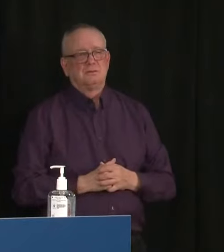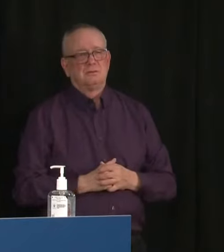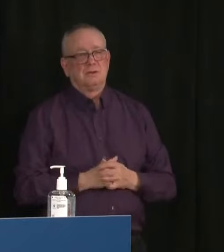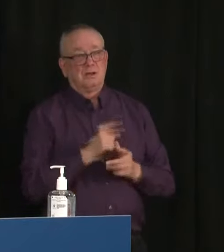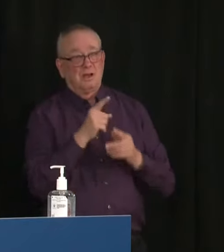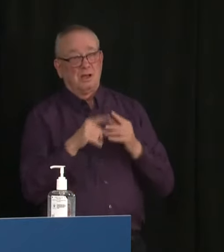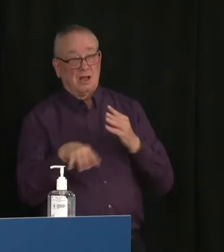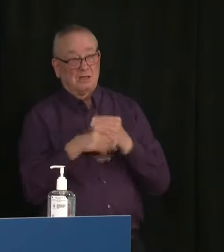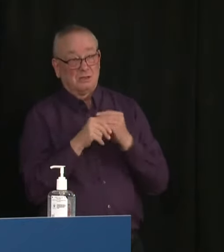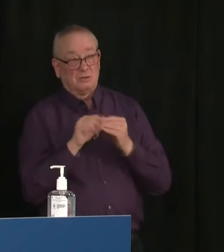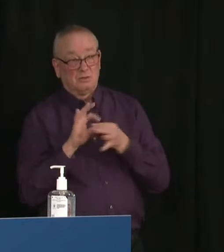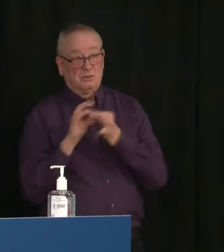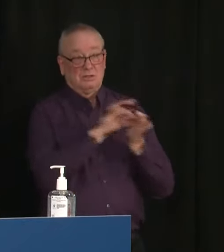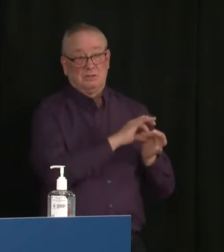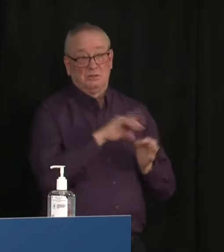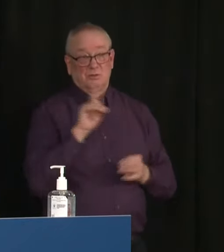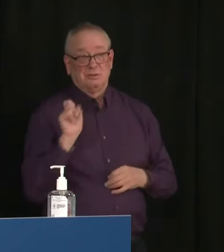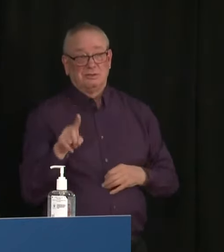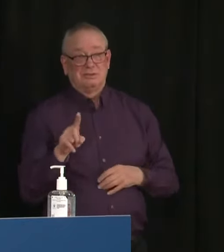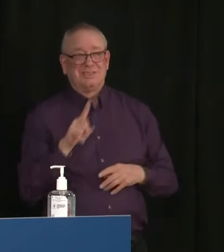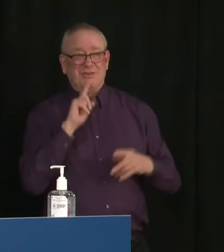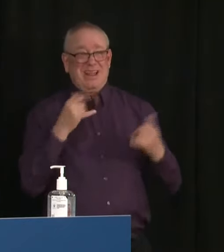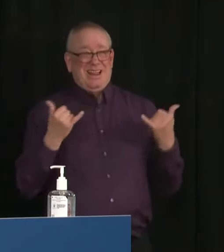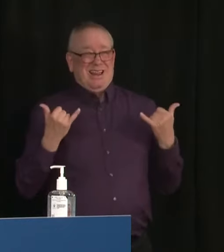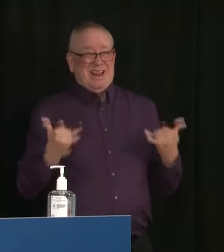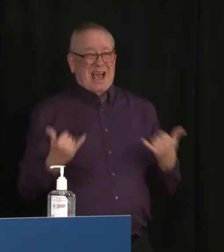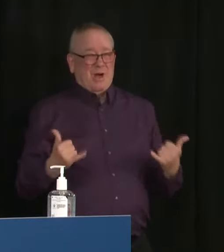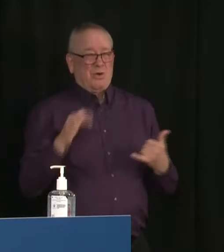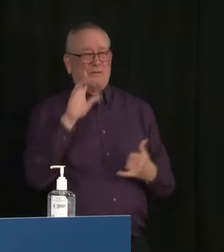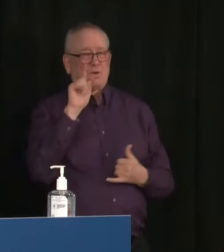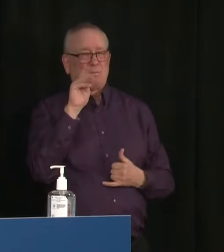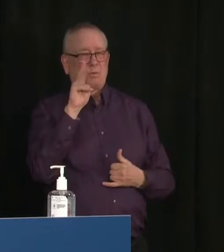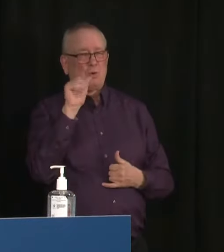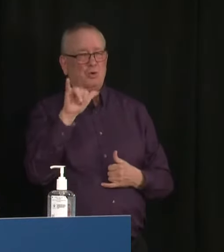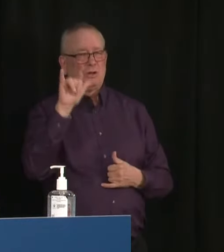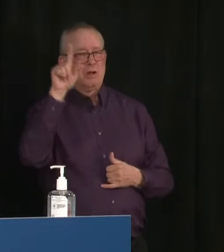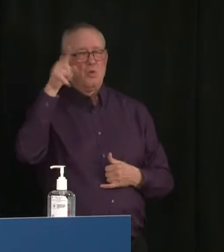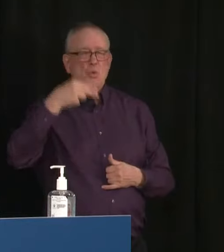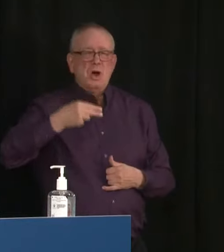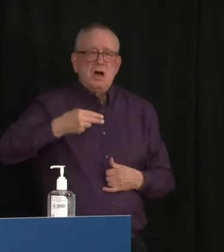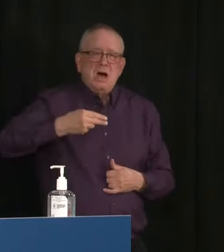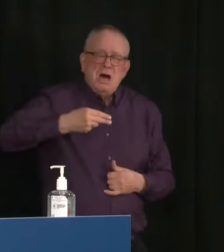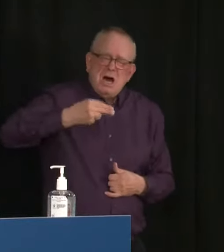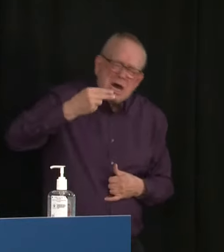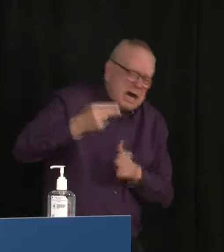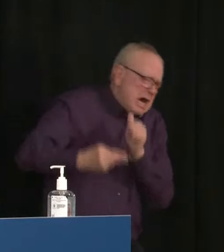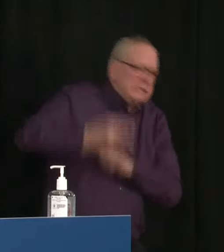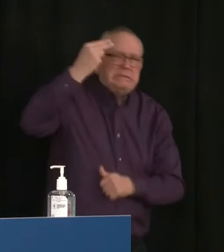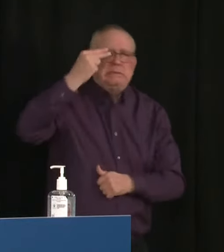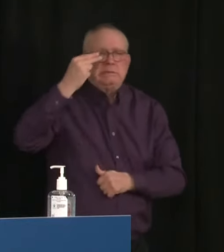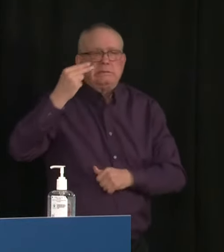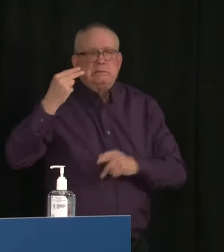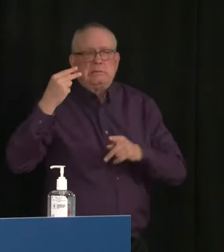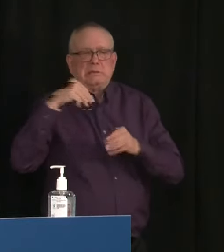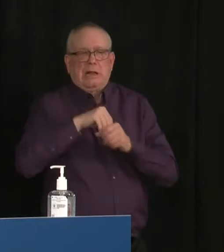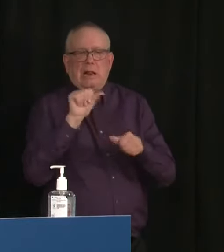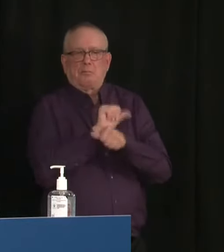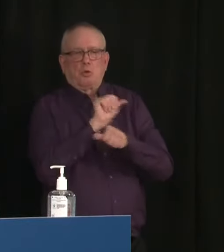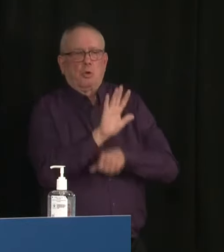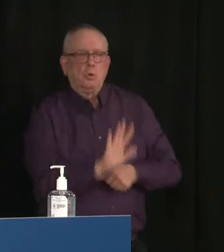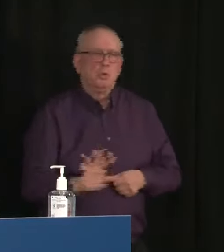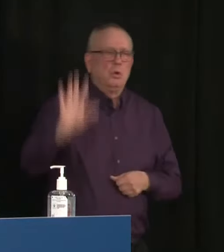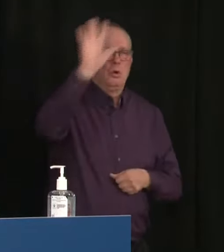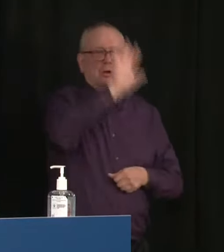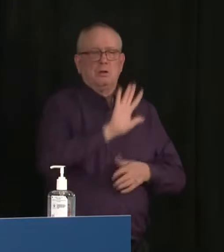has the highest rate of infection right now in the province that has the highest rate of infection in Canada. So is it not worth,